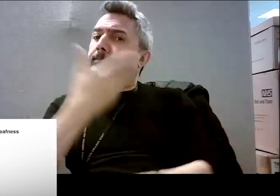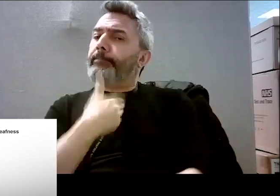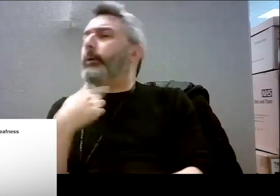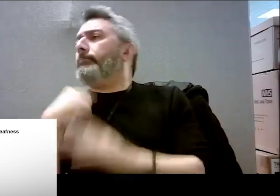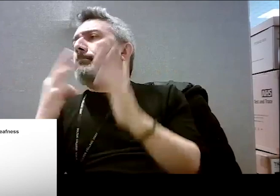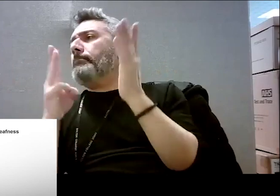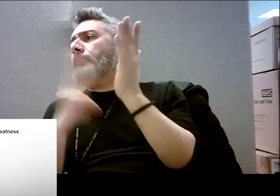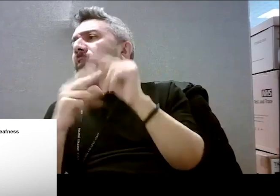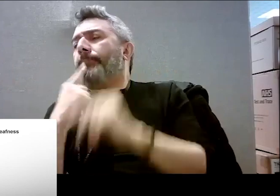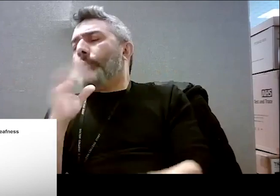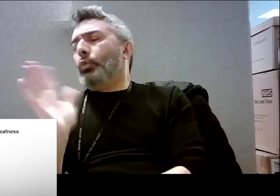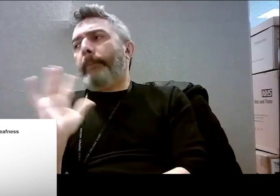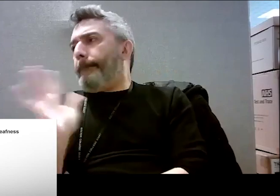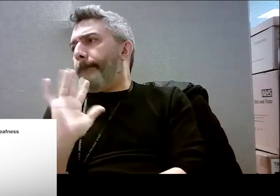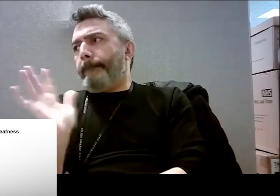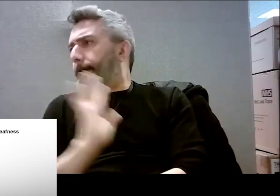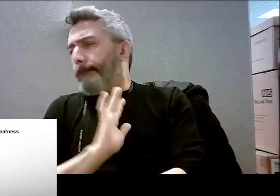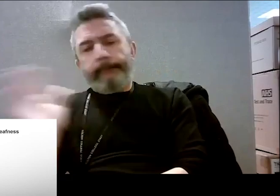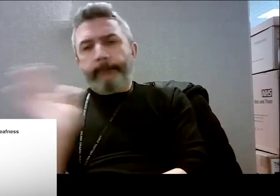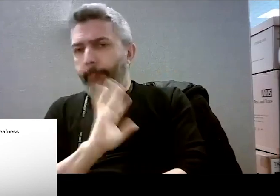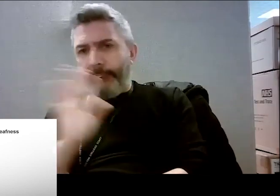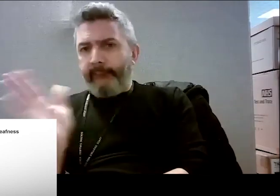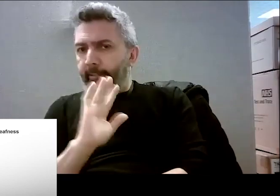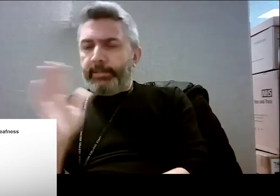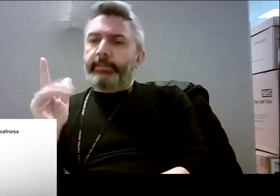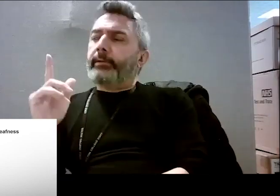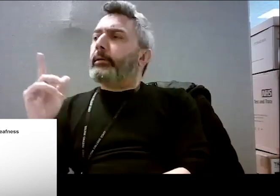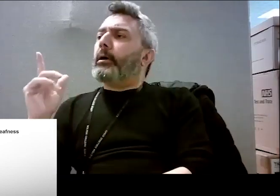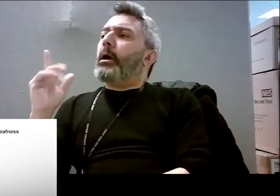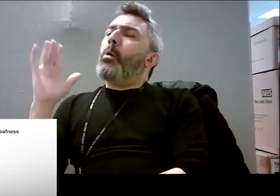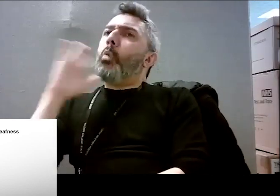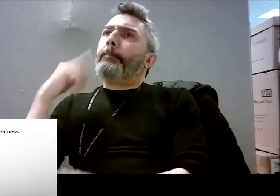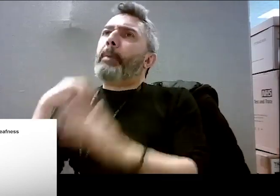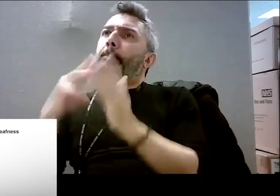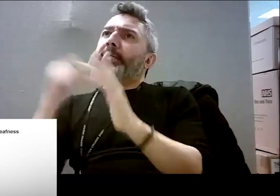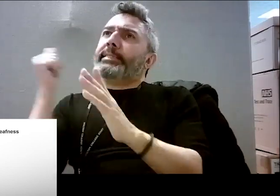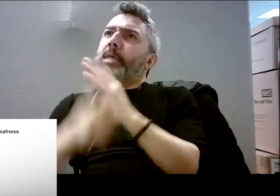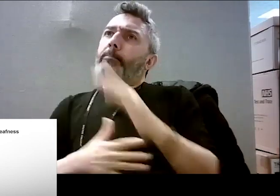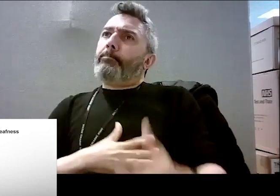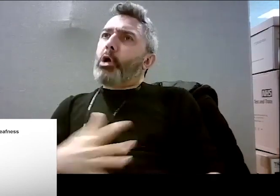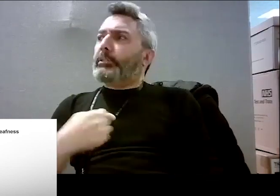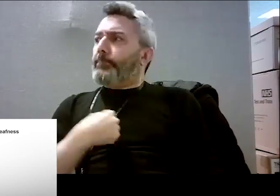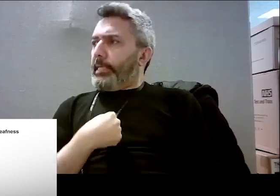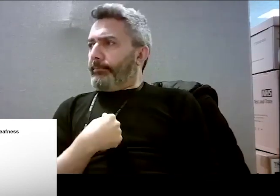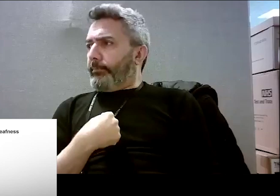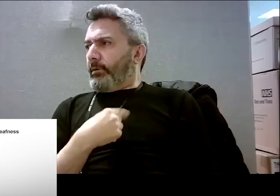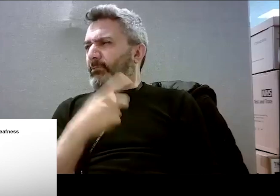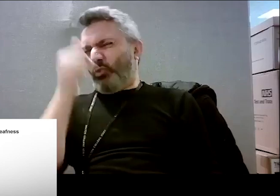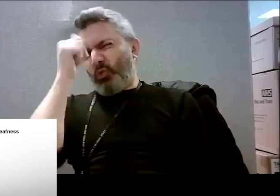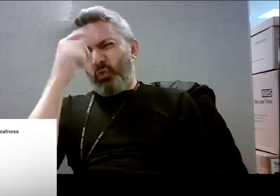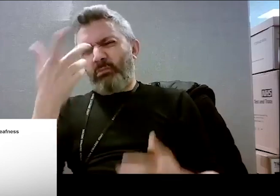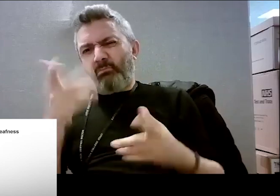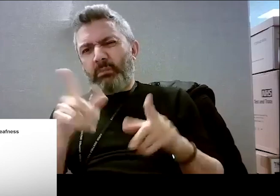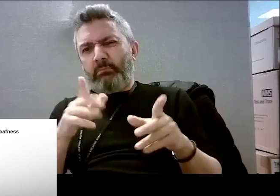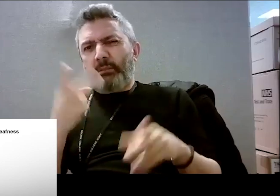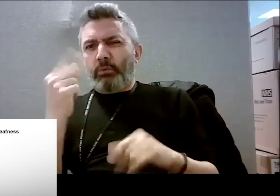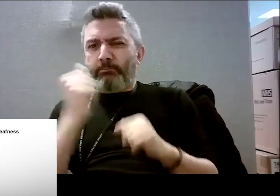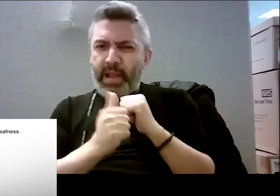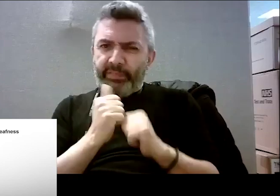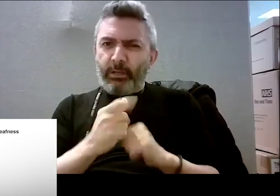And initially they thought it could be a genetic reason for my deafness. But they looked into it and they